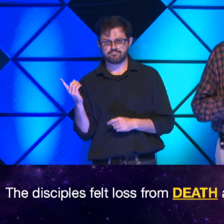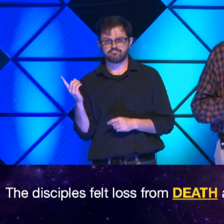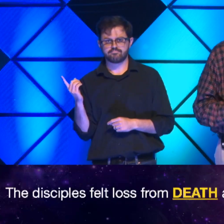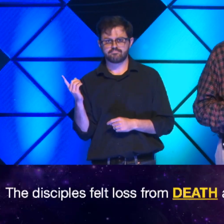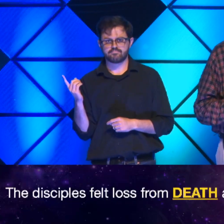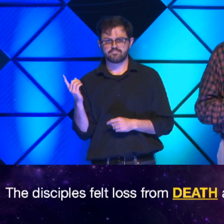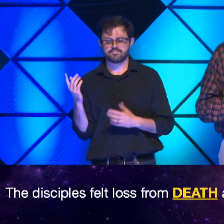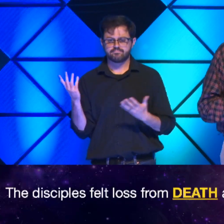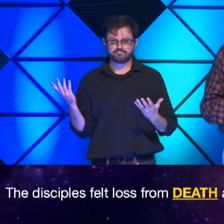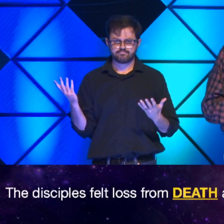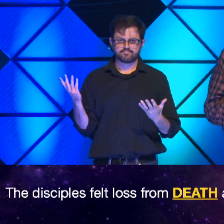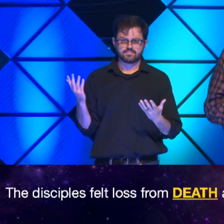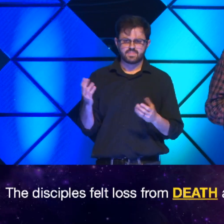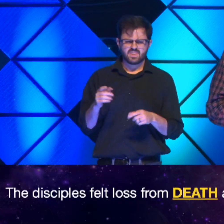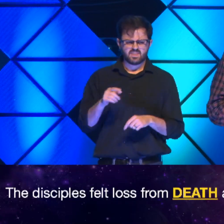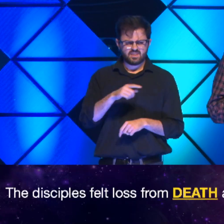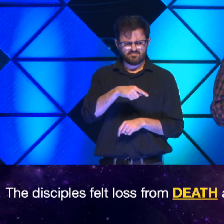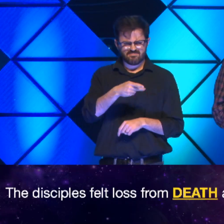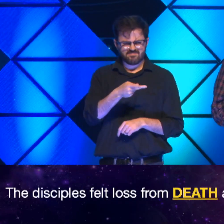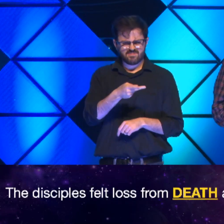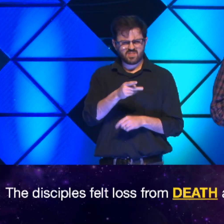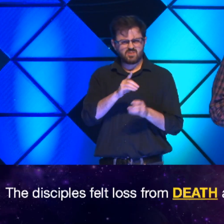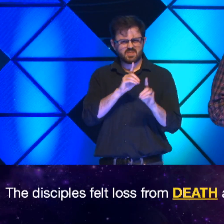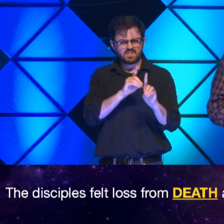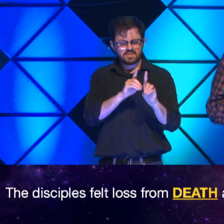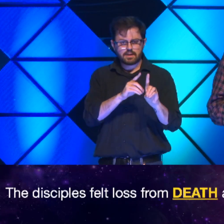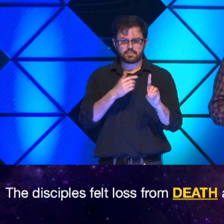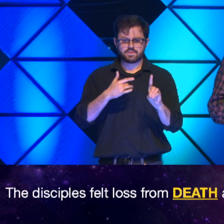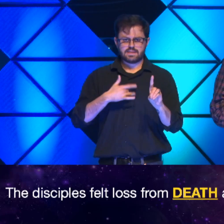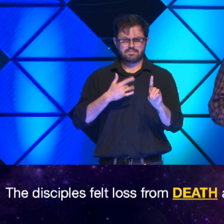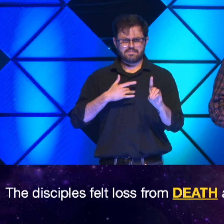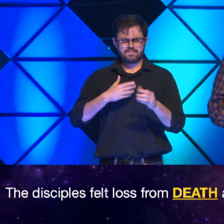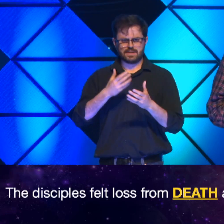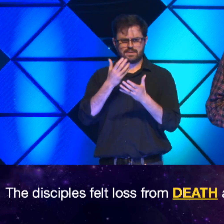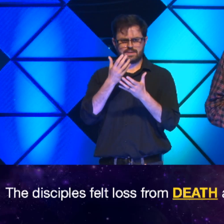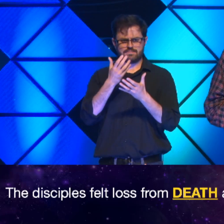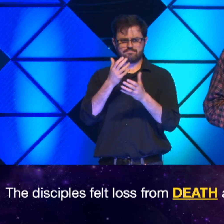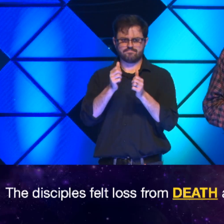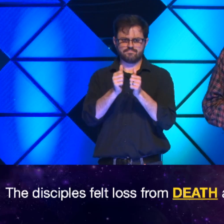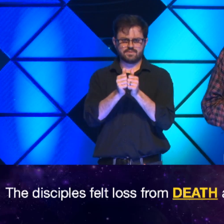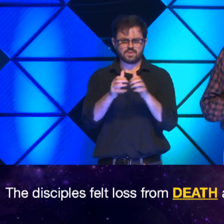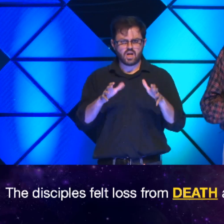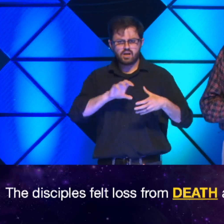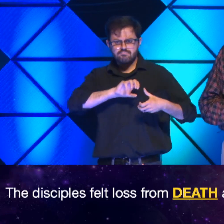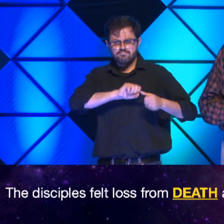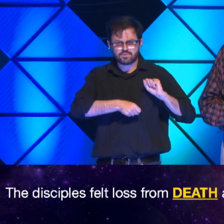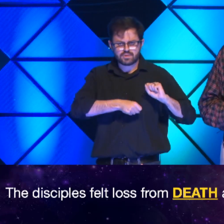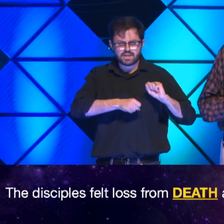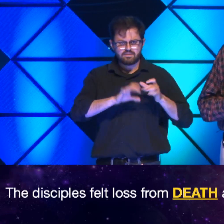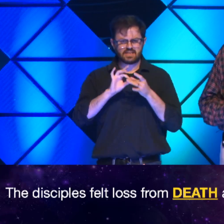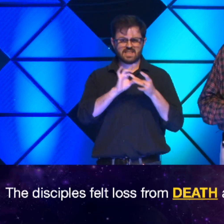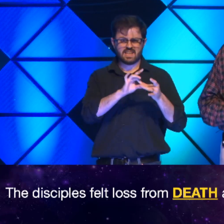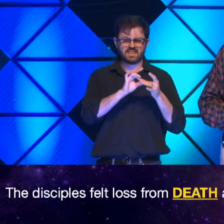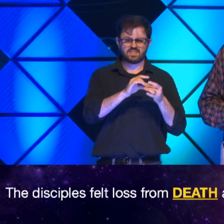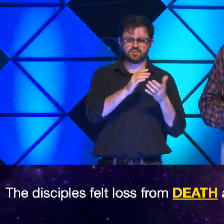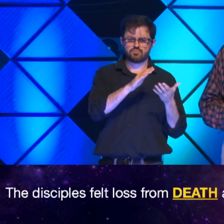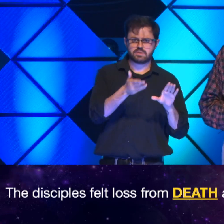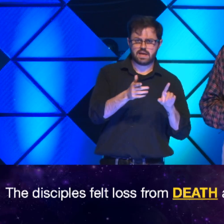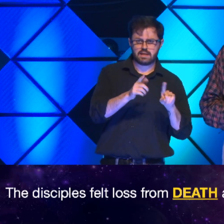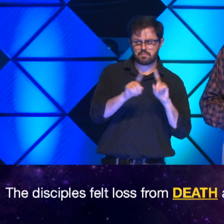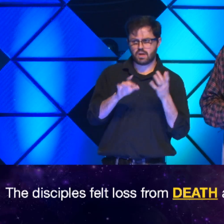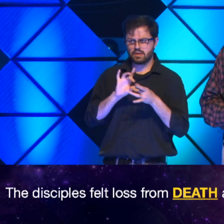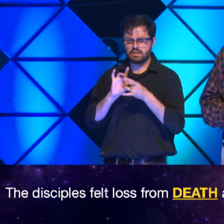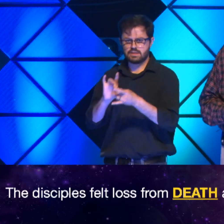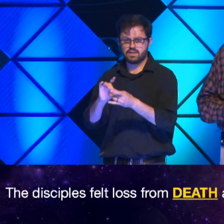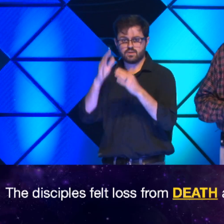See, the disciples felt loss from death and hope. The road to Emmaus for these disciples